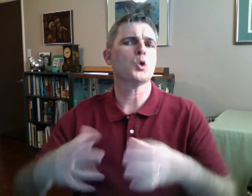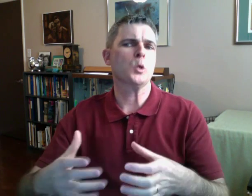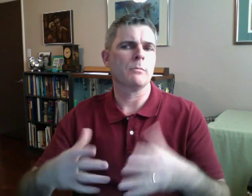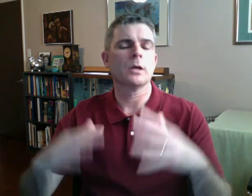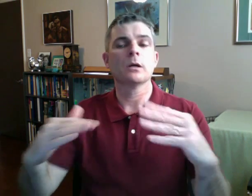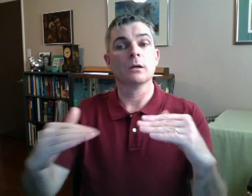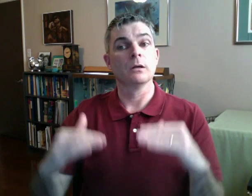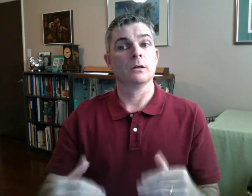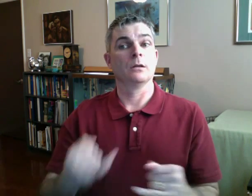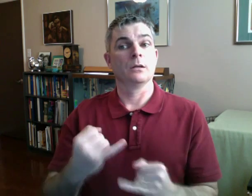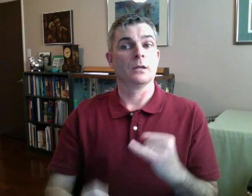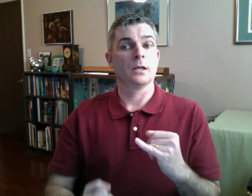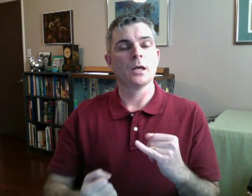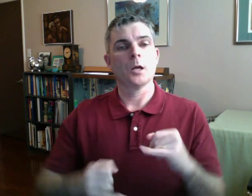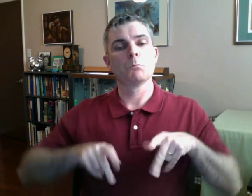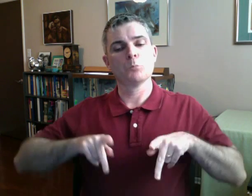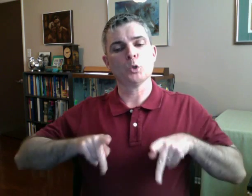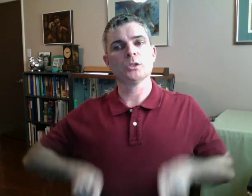the personal or intimate register.